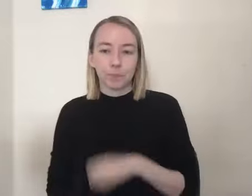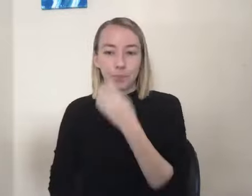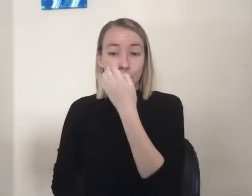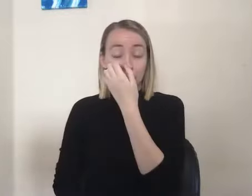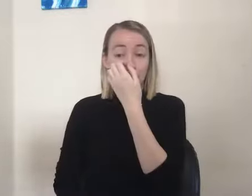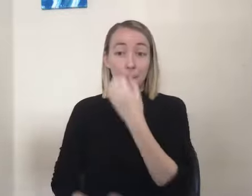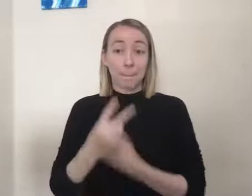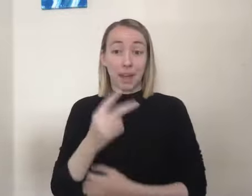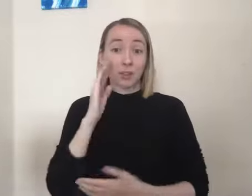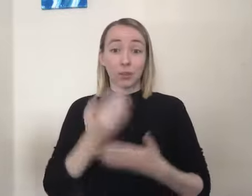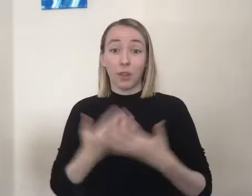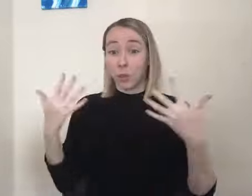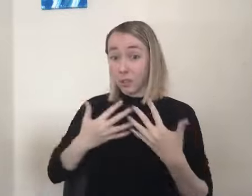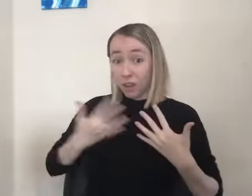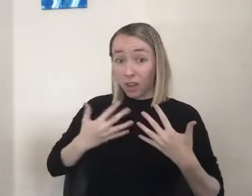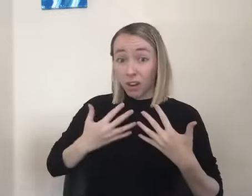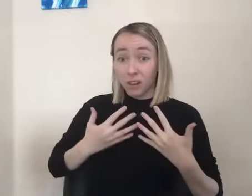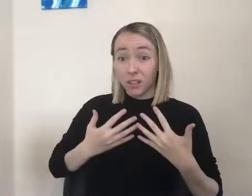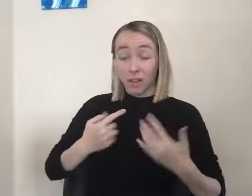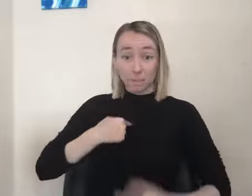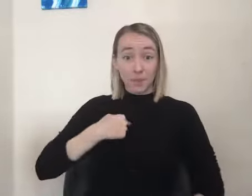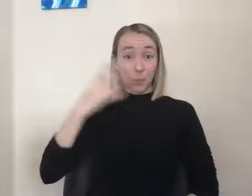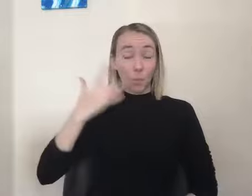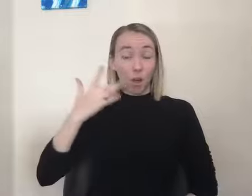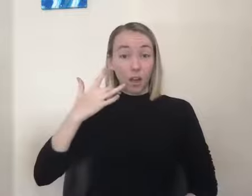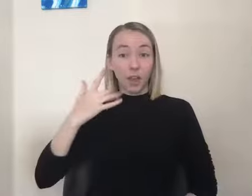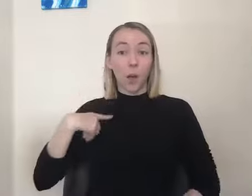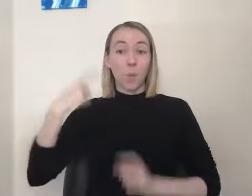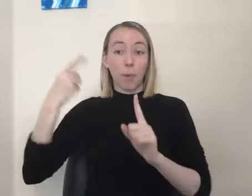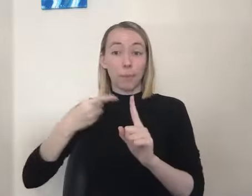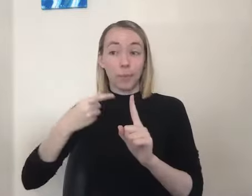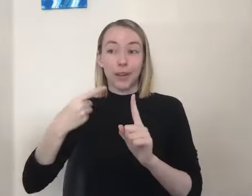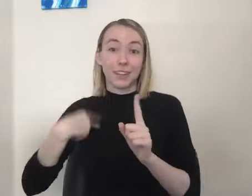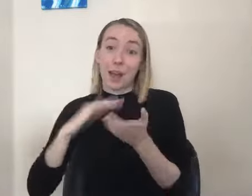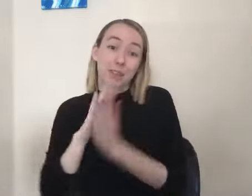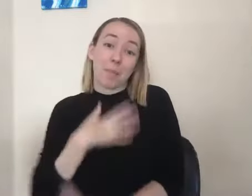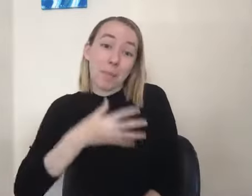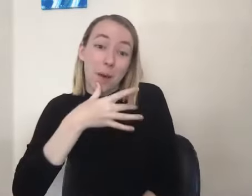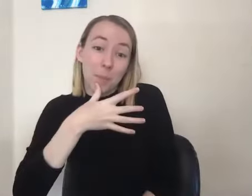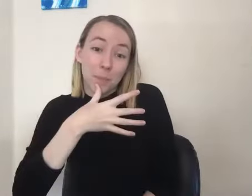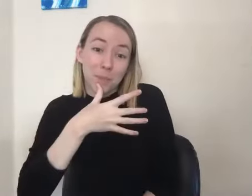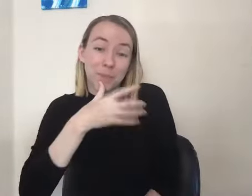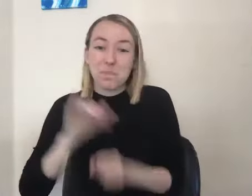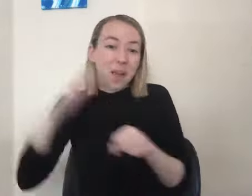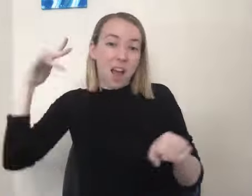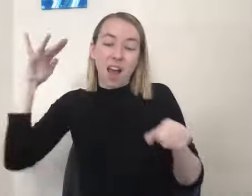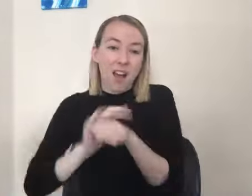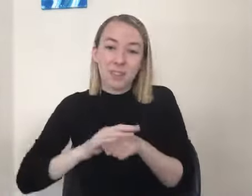see for themselves what they thought about their dad. But I must also say, in their young days, my 2 sons were